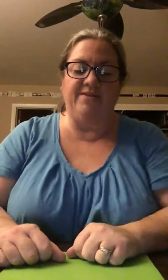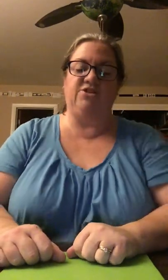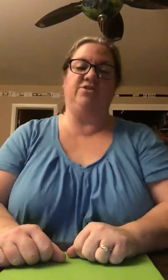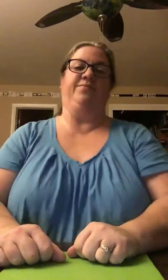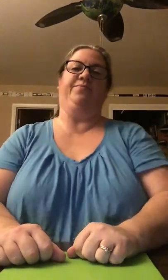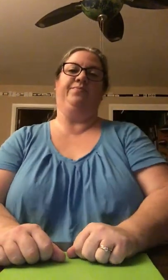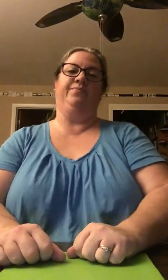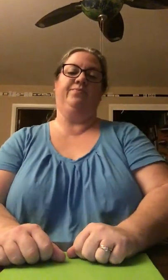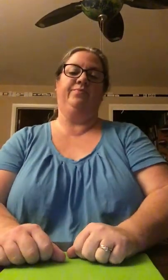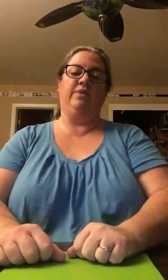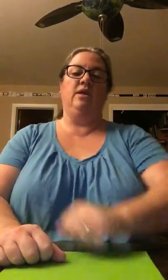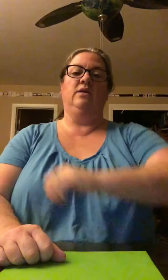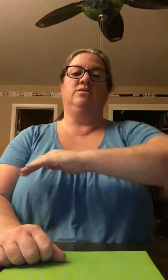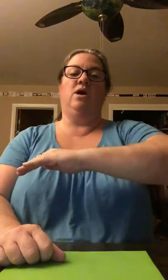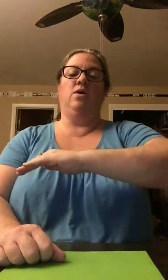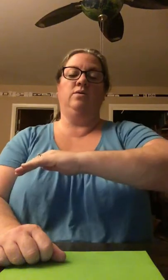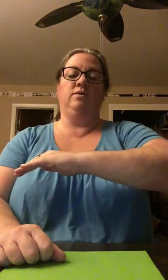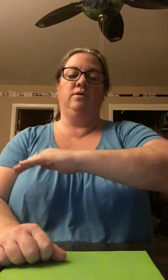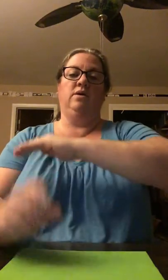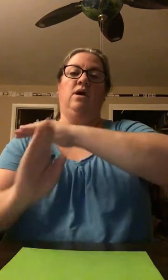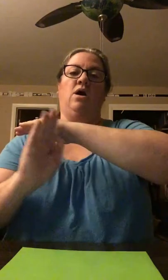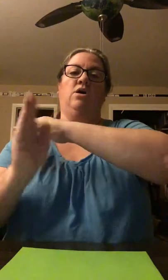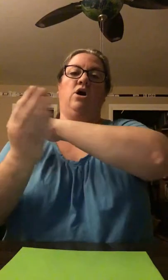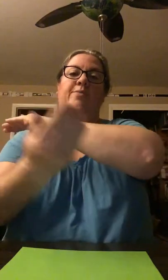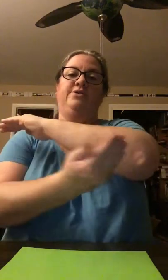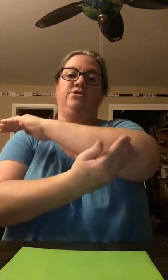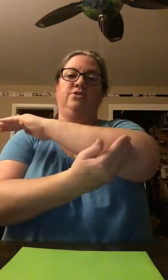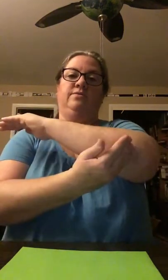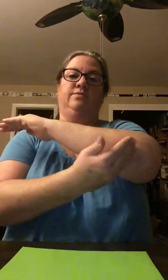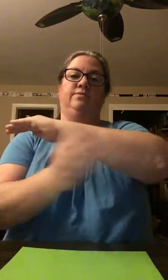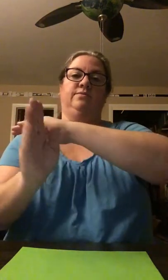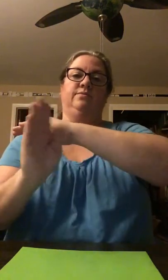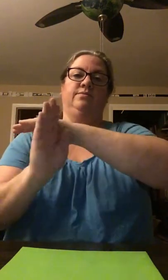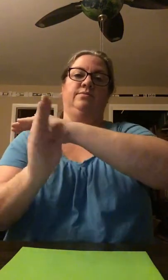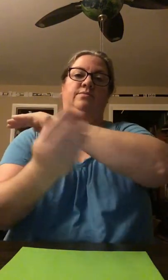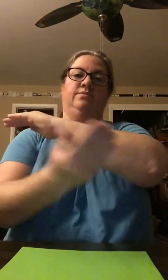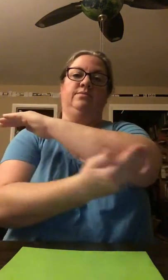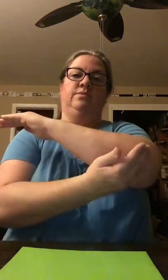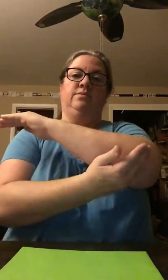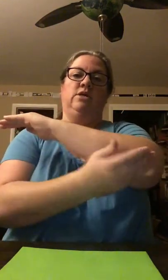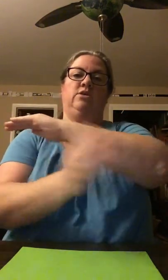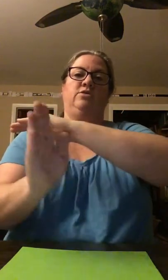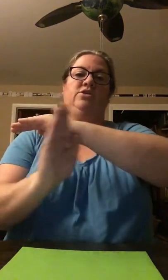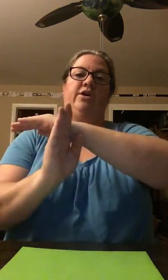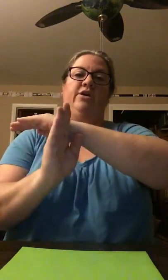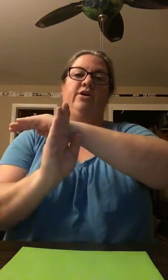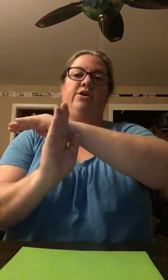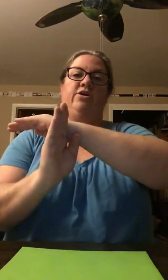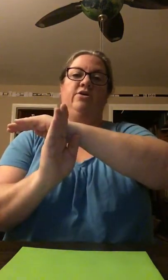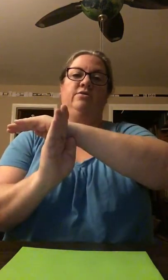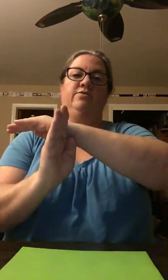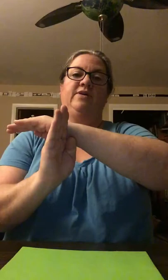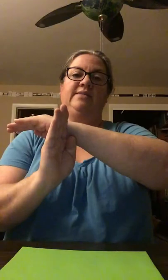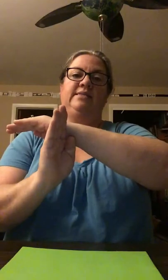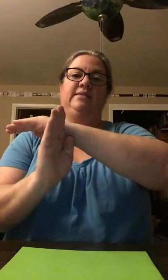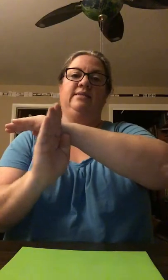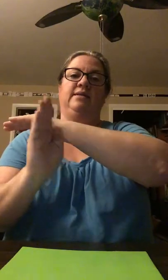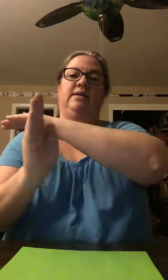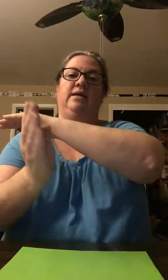Garbage. So, our garbage, you start here at your wrist